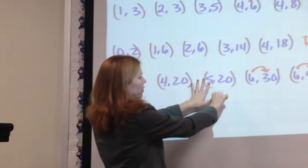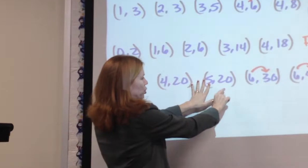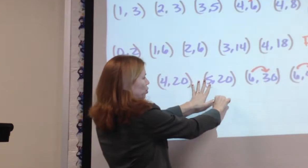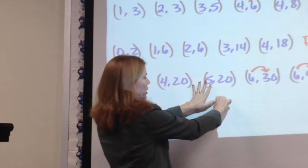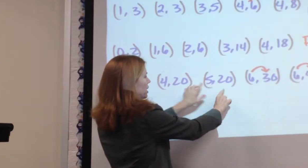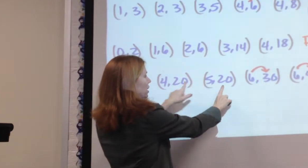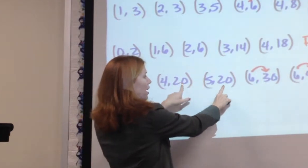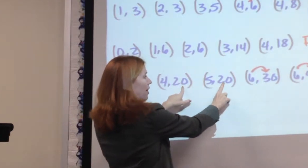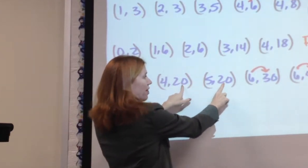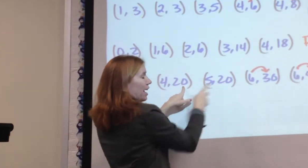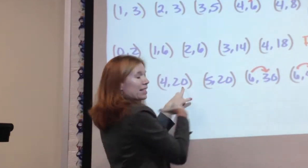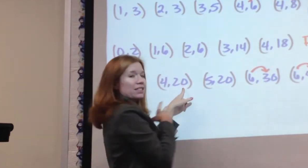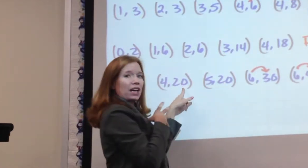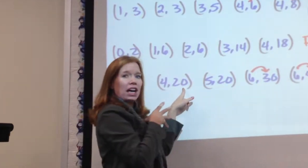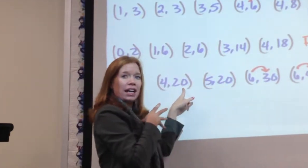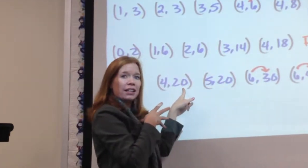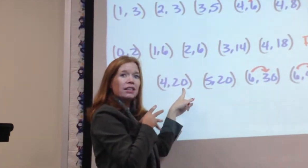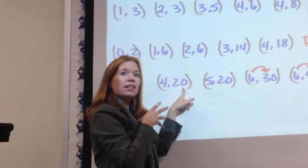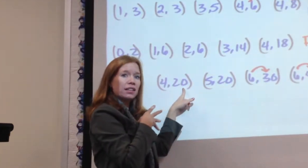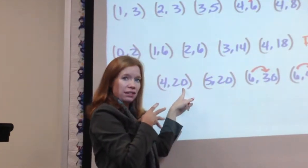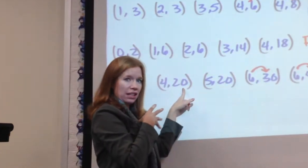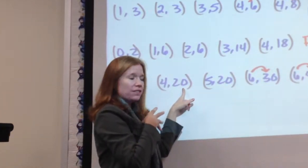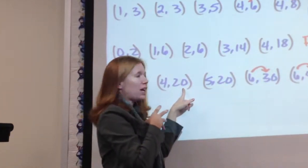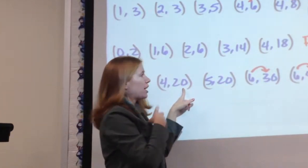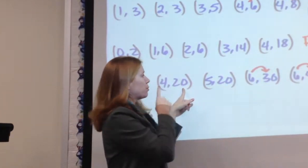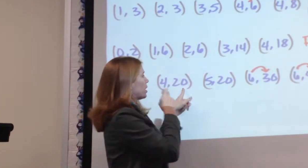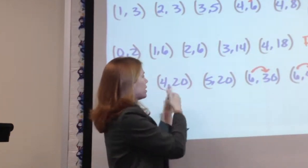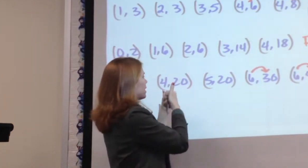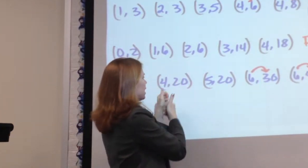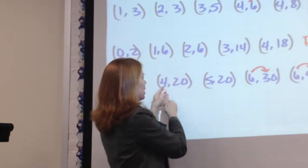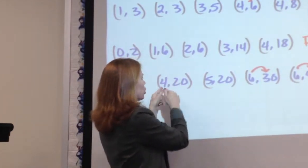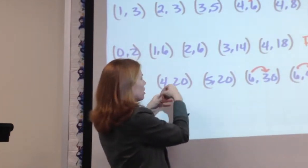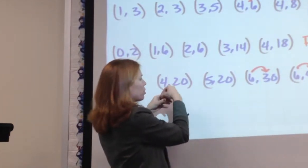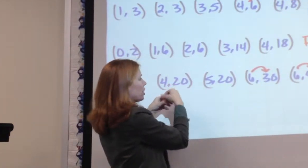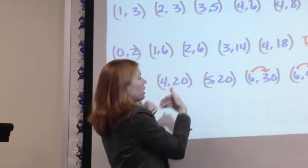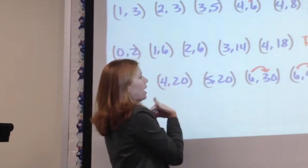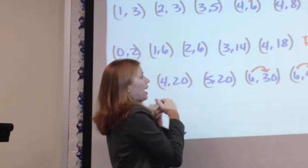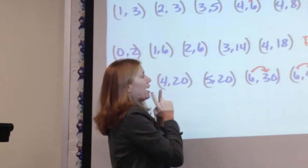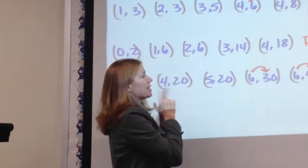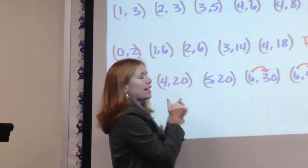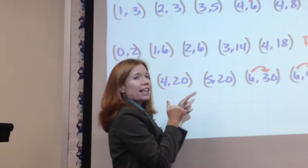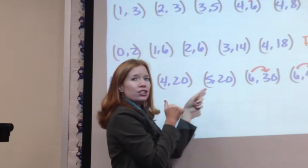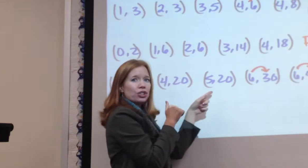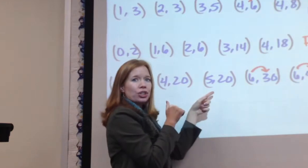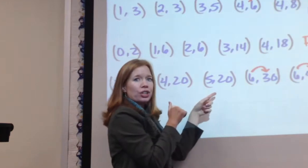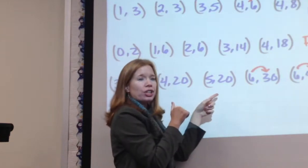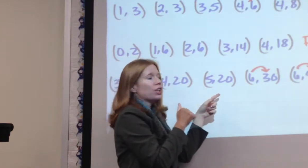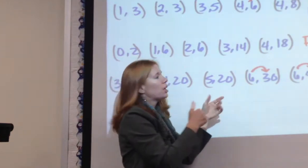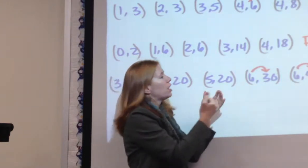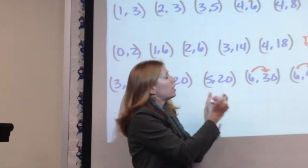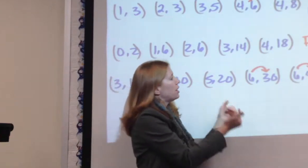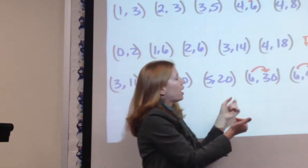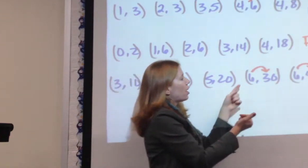and 20, that's fine. That's fine because each input has an answer.